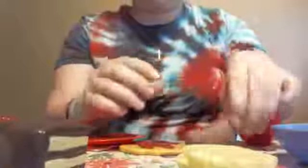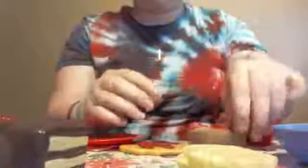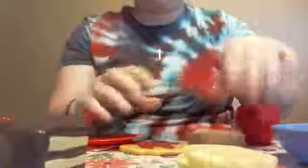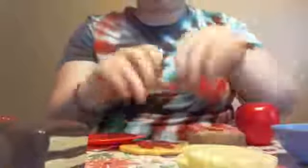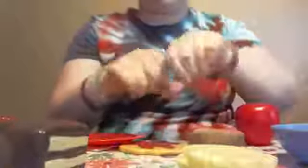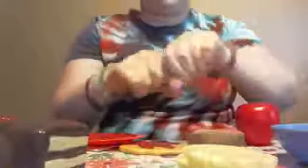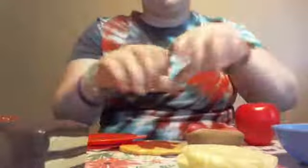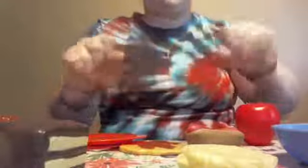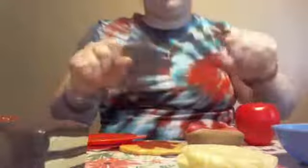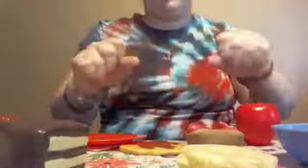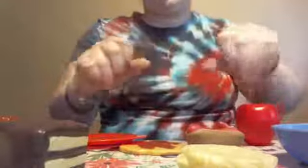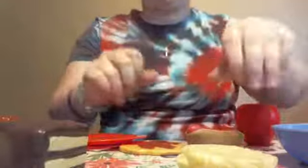and a hot dog